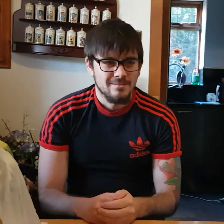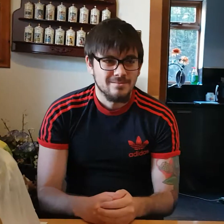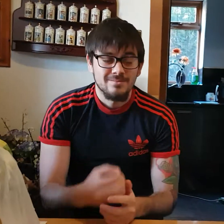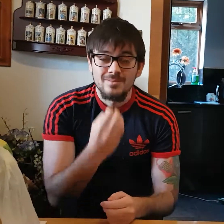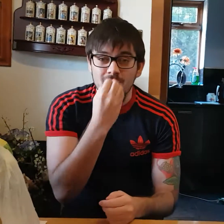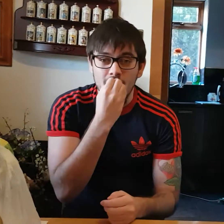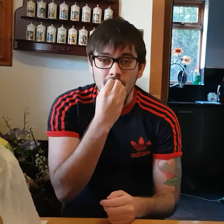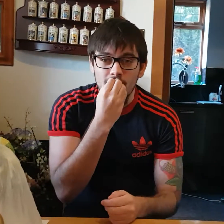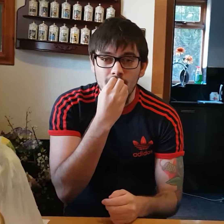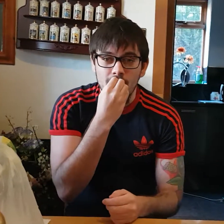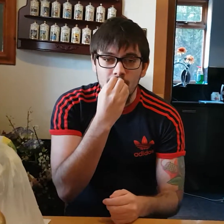Awful, really.